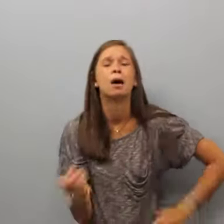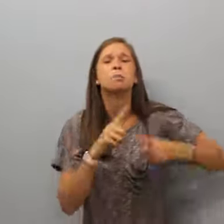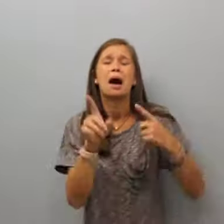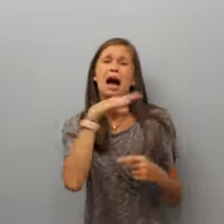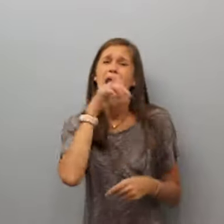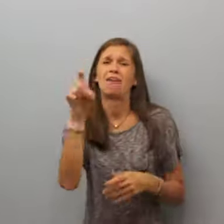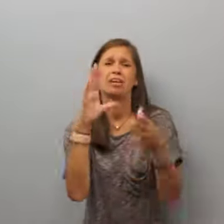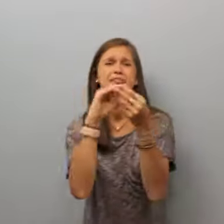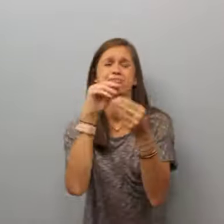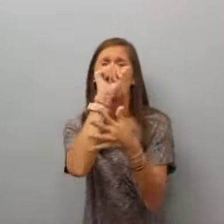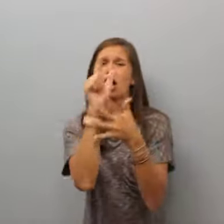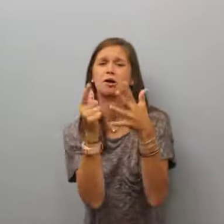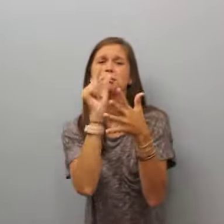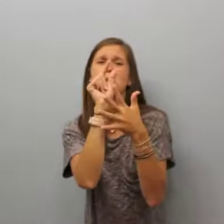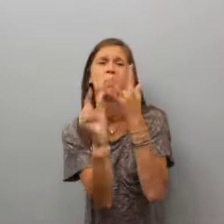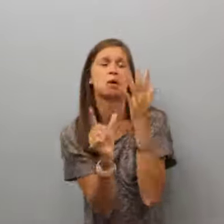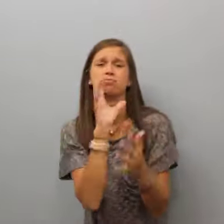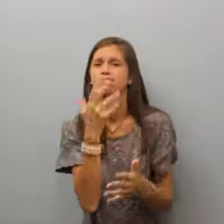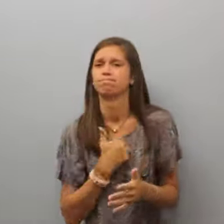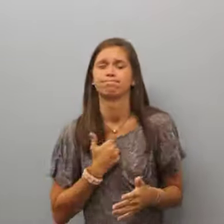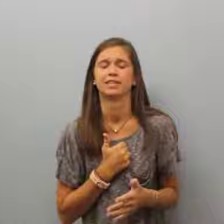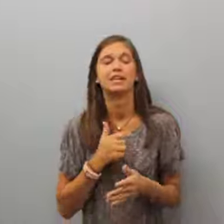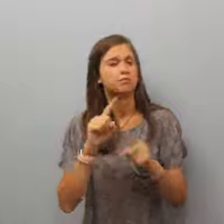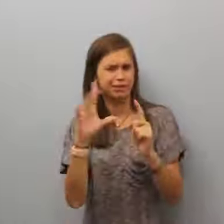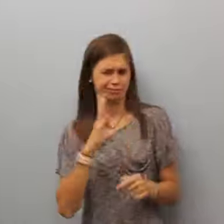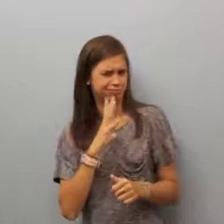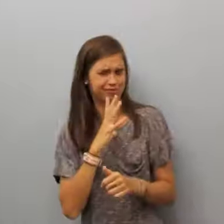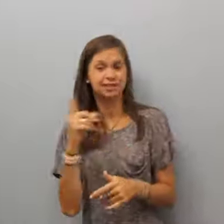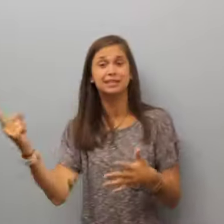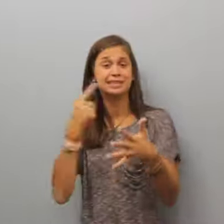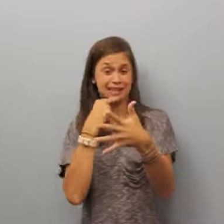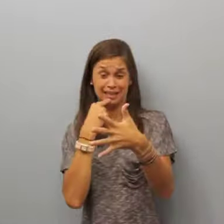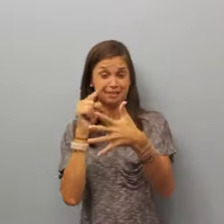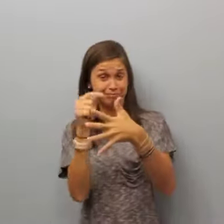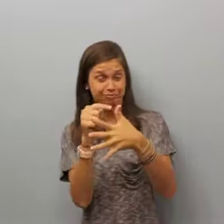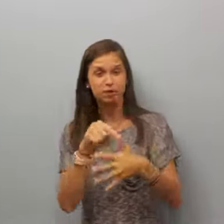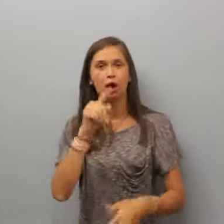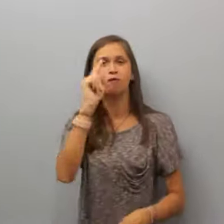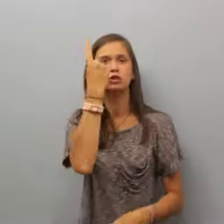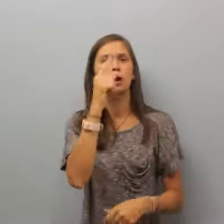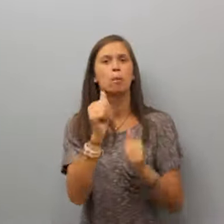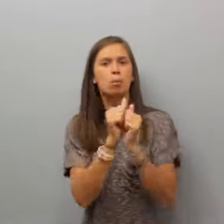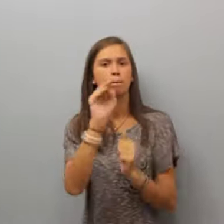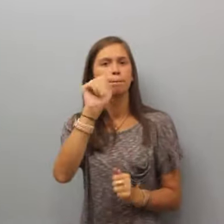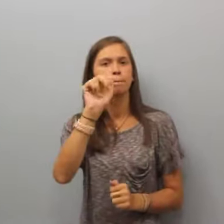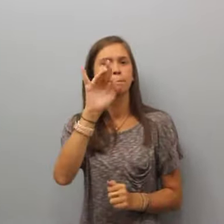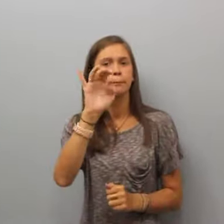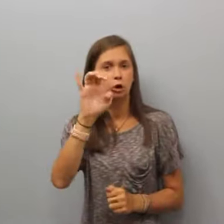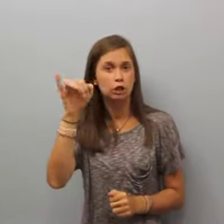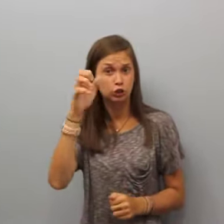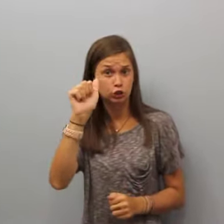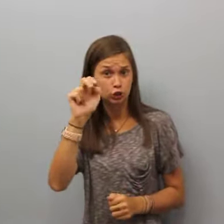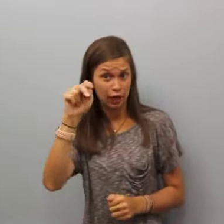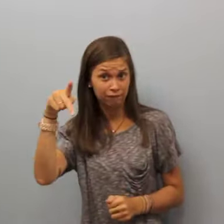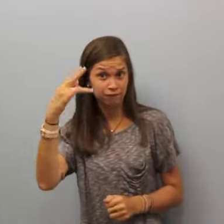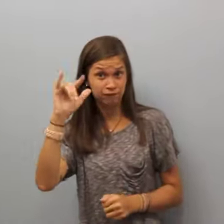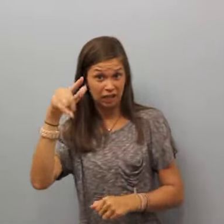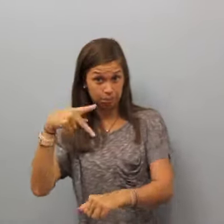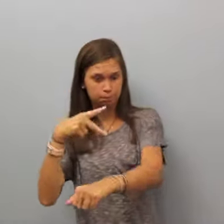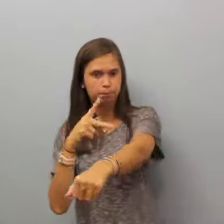I asked her about special memories at the Learning Center, and she says, "Oh, I have so many. I have to tell them to you, and I can't